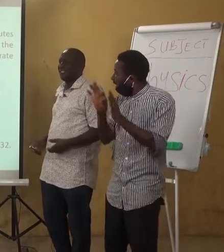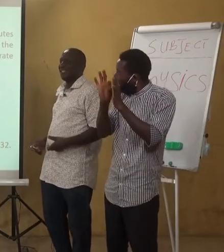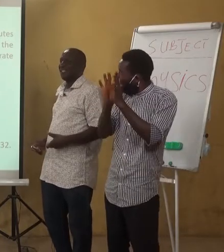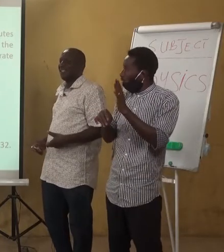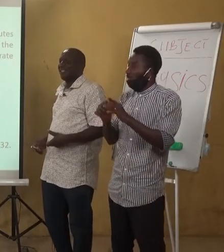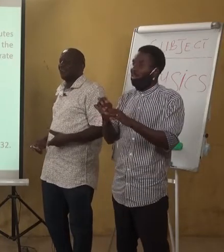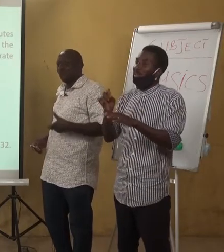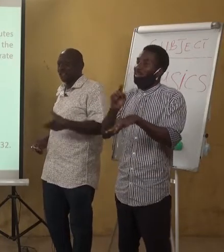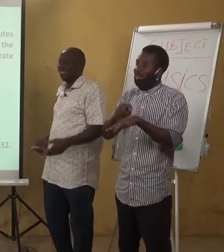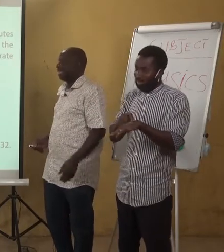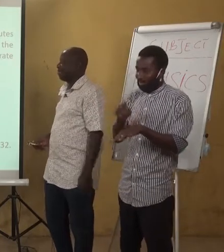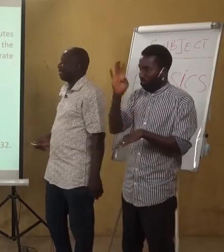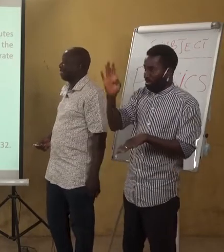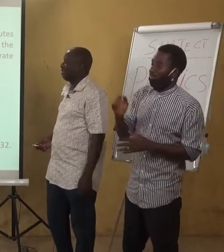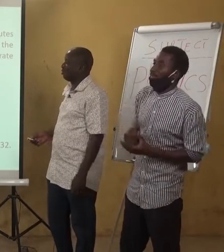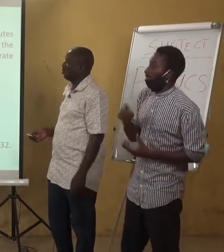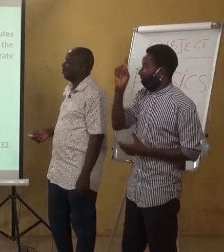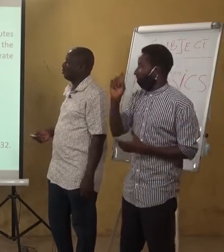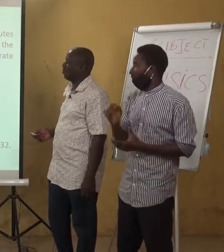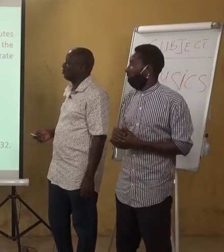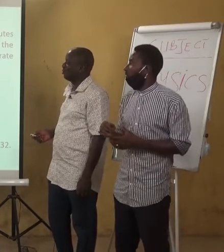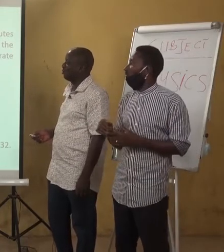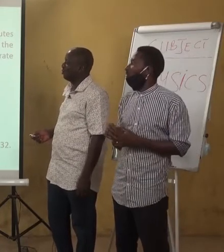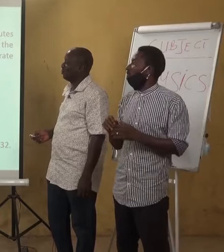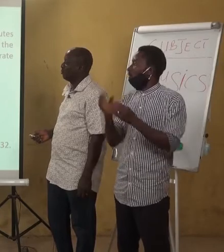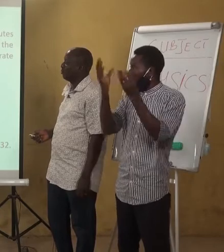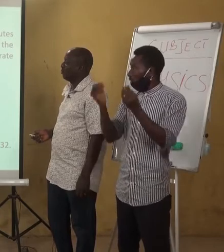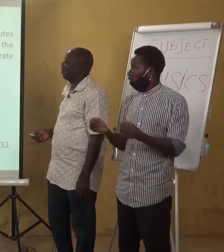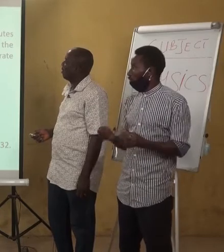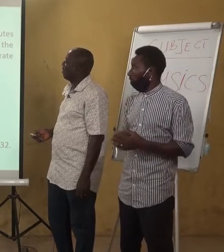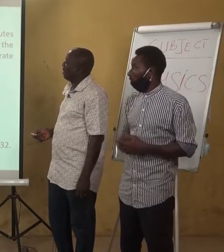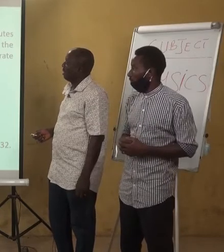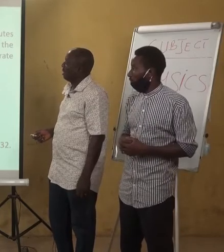minute, what is the count rate? So solution.